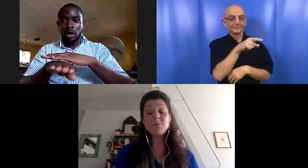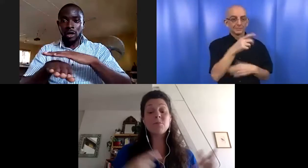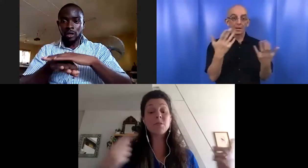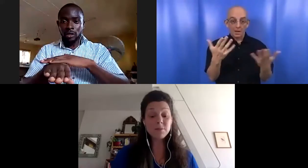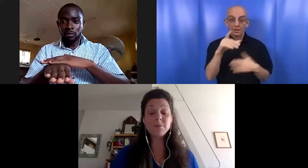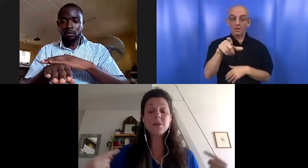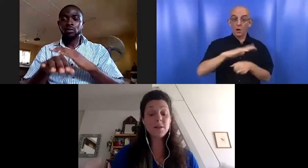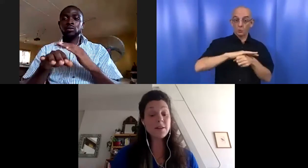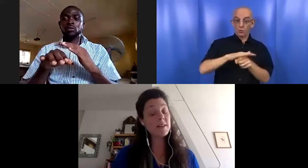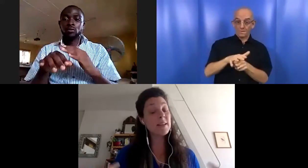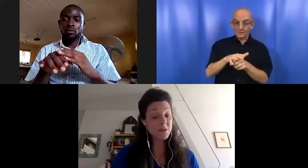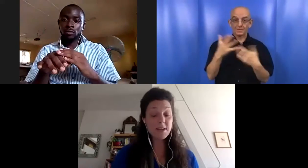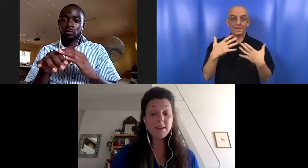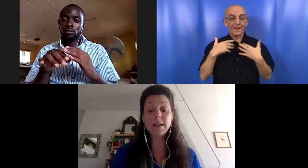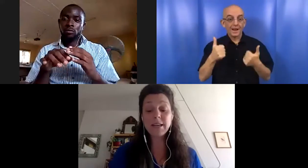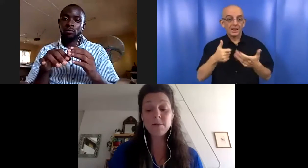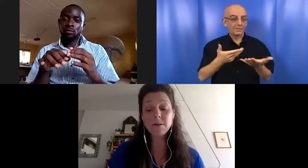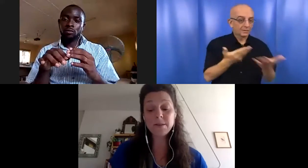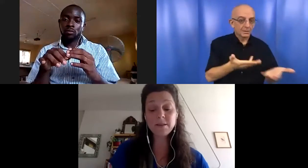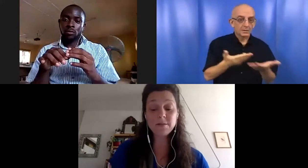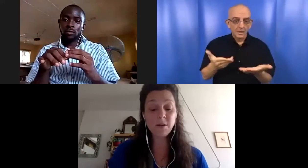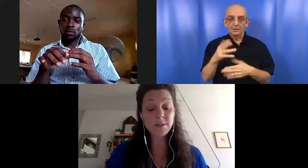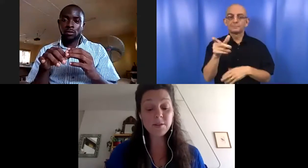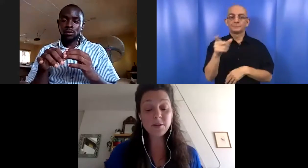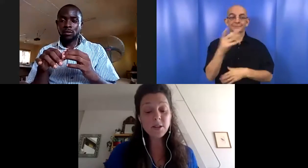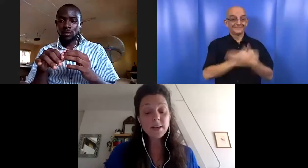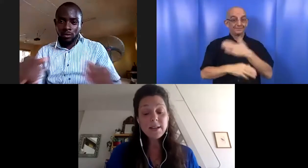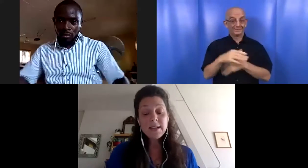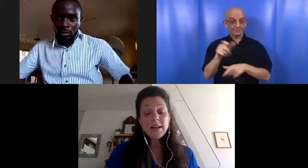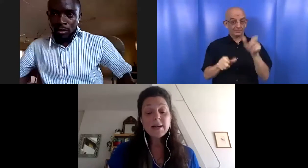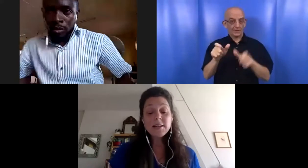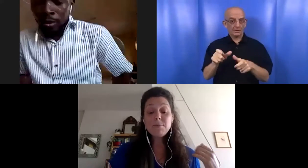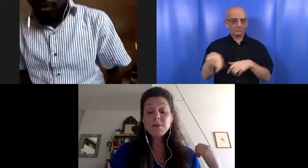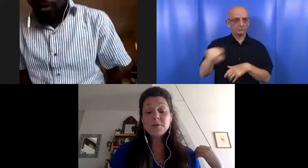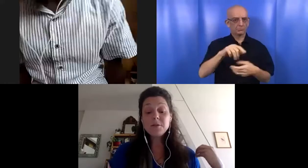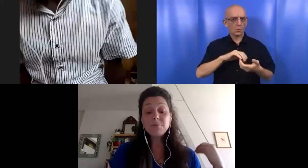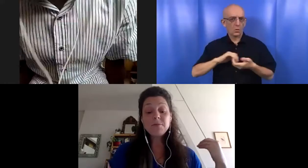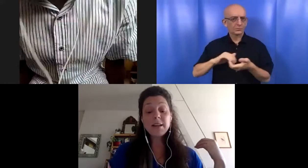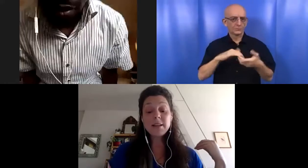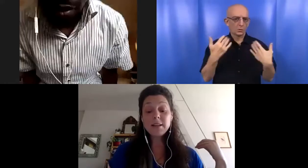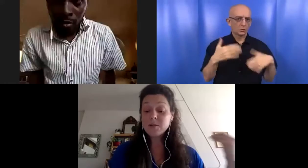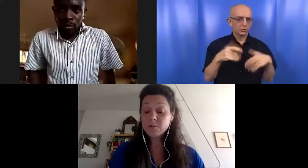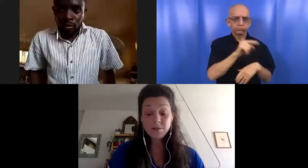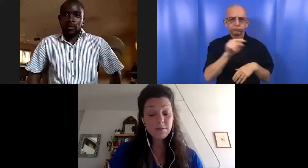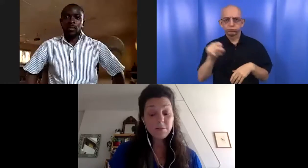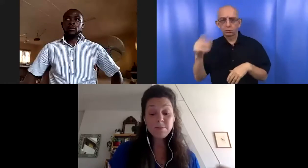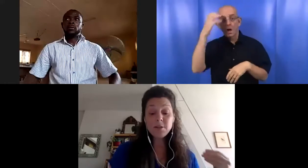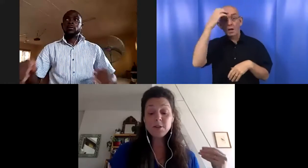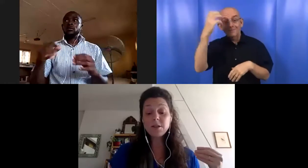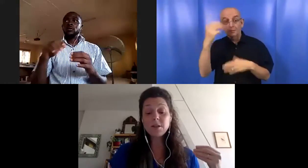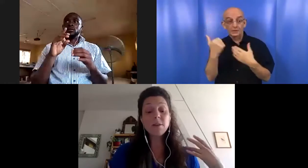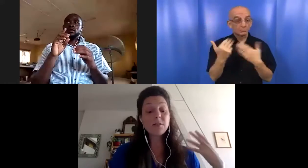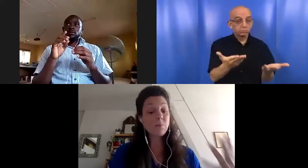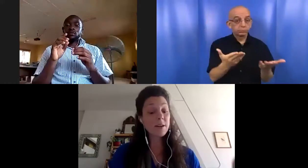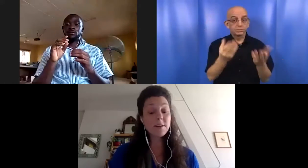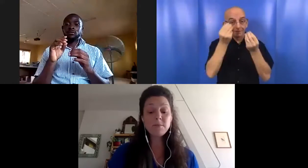is really was a recurrent theme that came up in our research. DPOs provided sources of